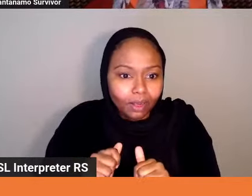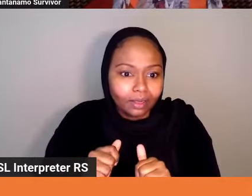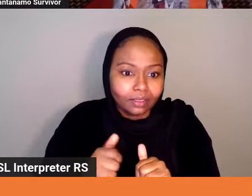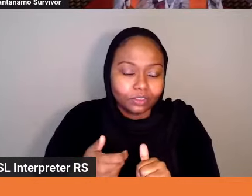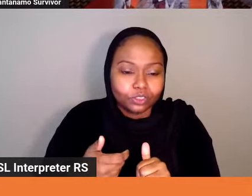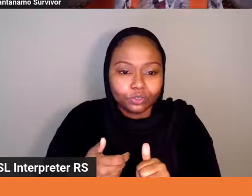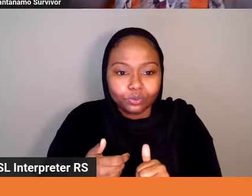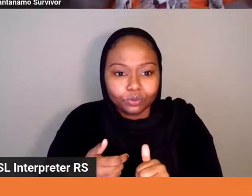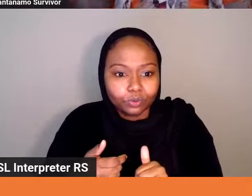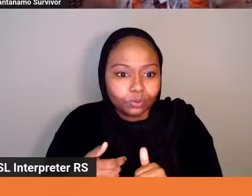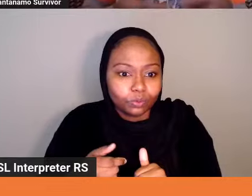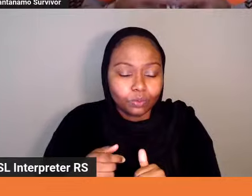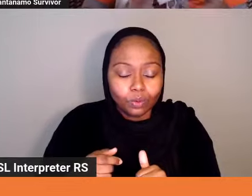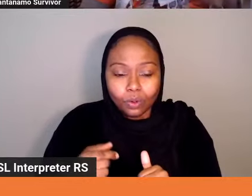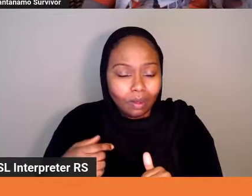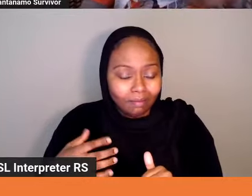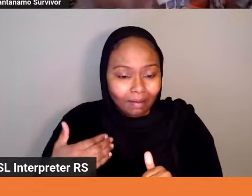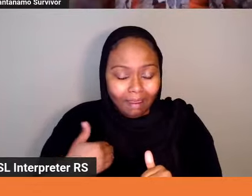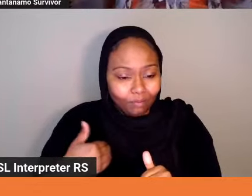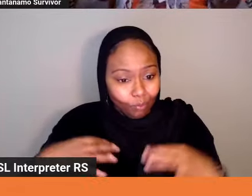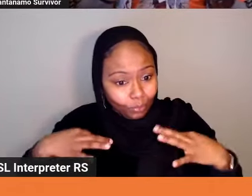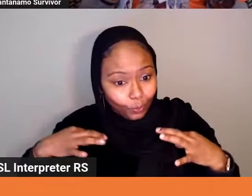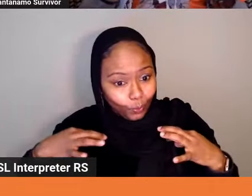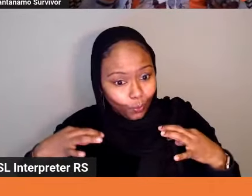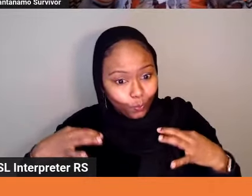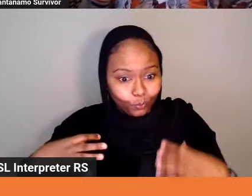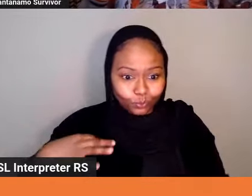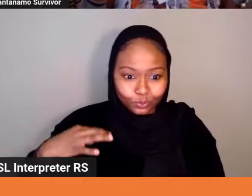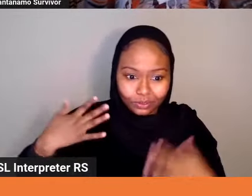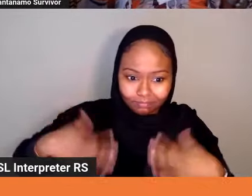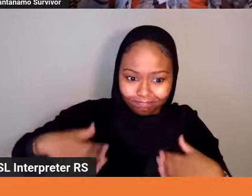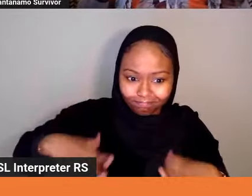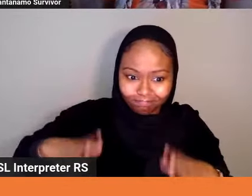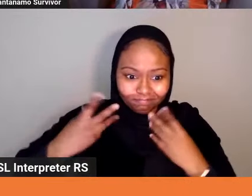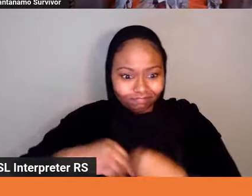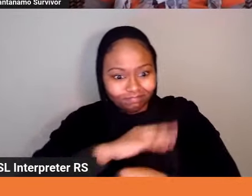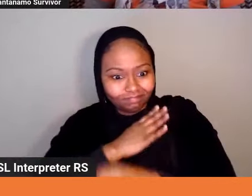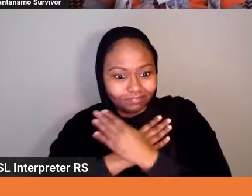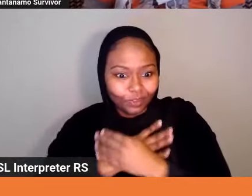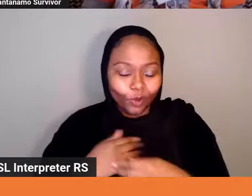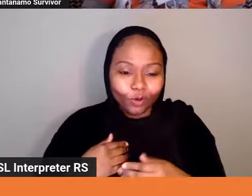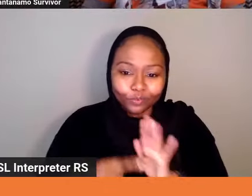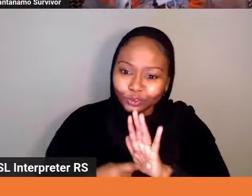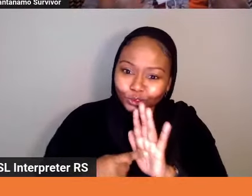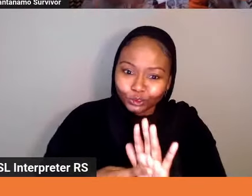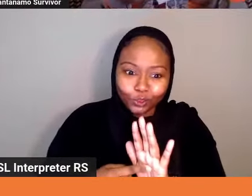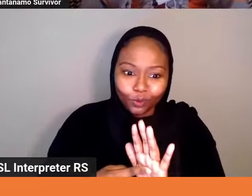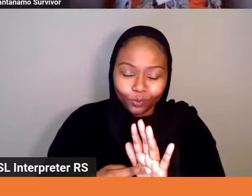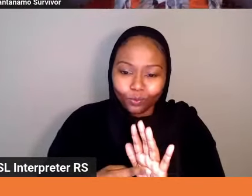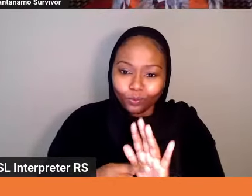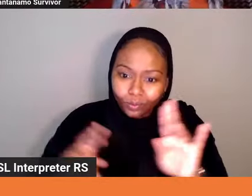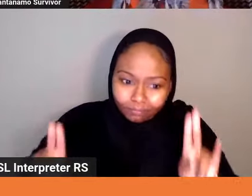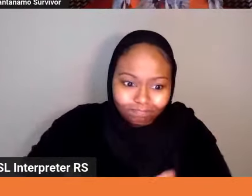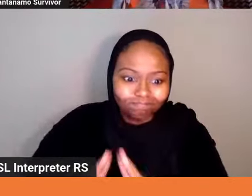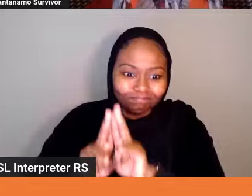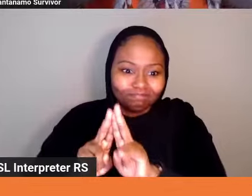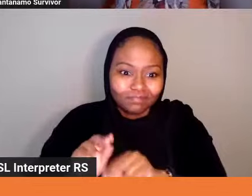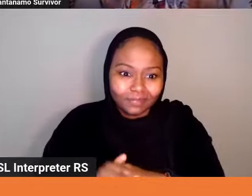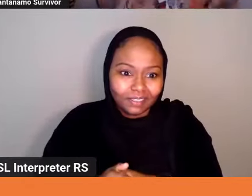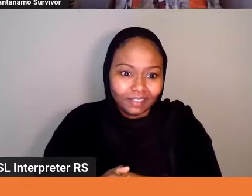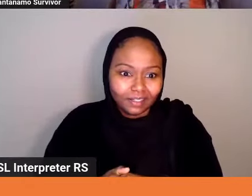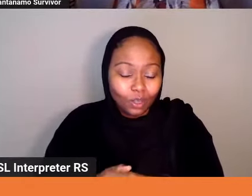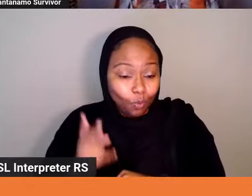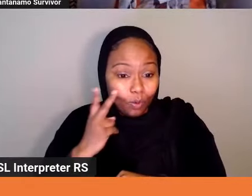beautiful orange color. One of the things to shed light on our humanity. Because when they brought to Guantanamo an